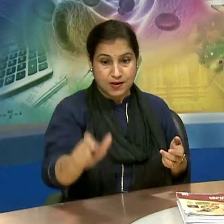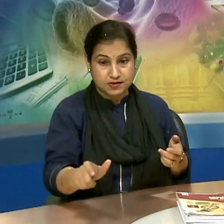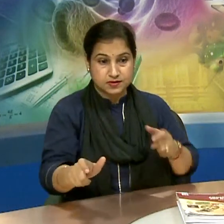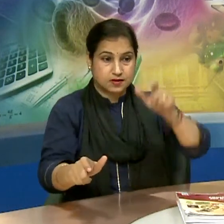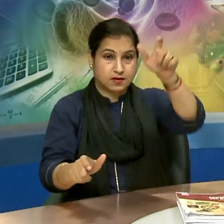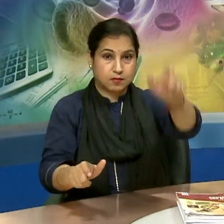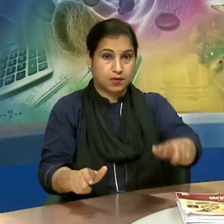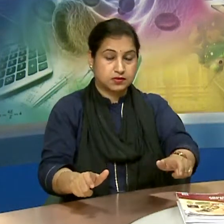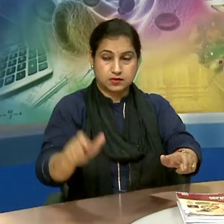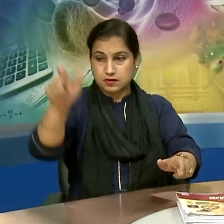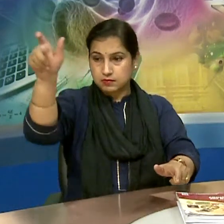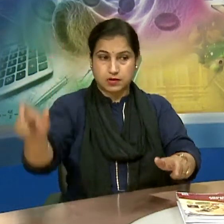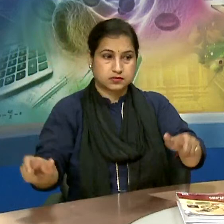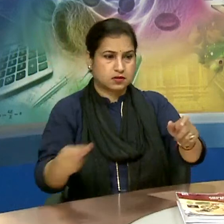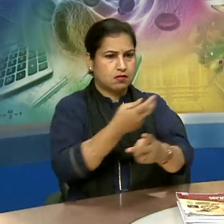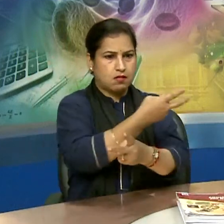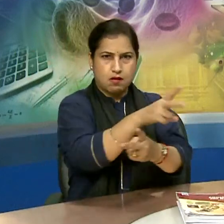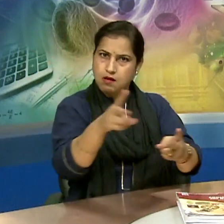results of the measurements